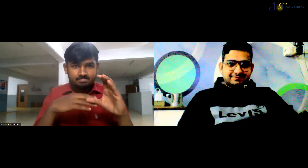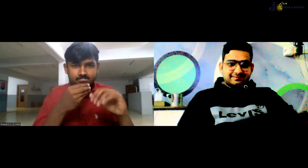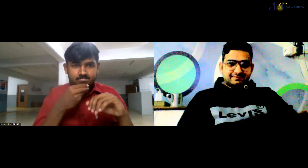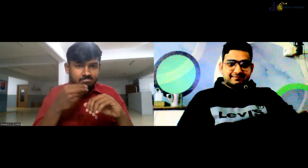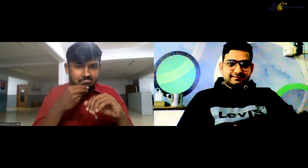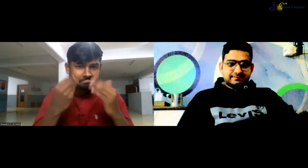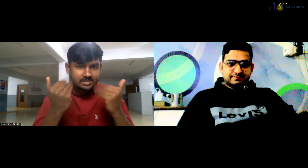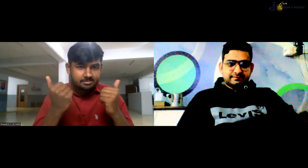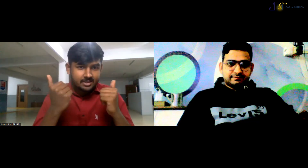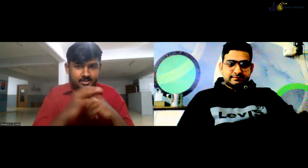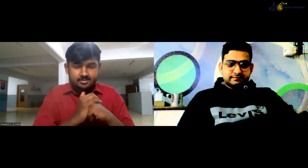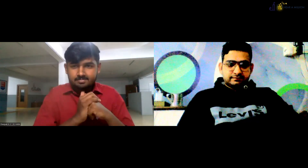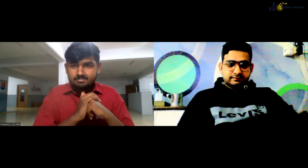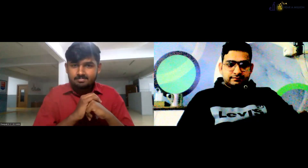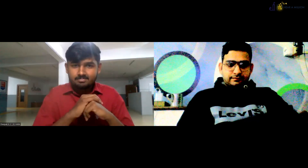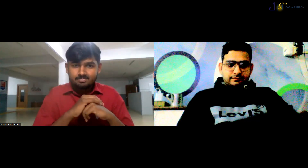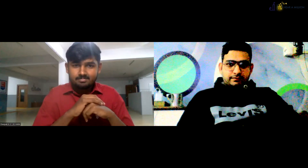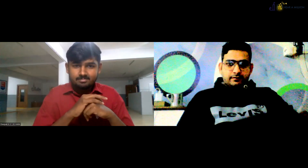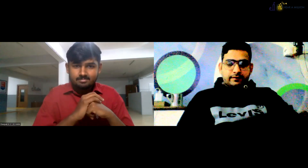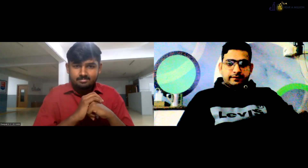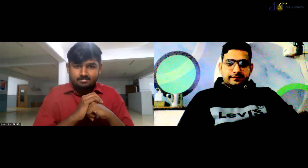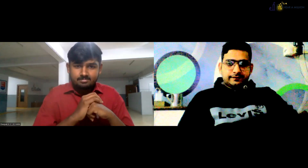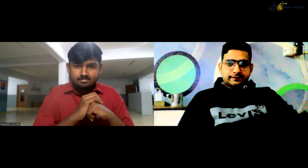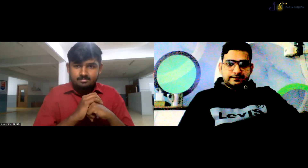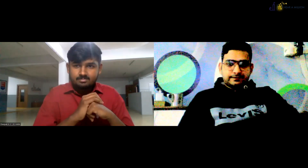Can we have Rahul spotlight, please?